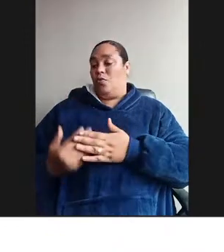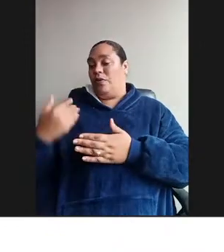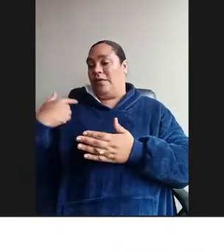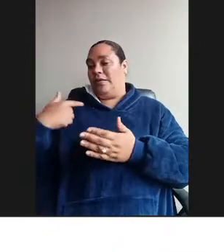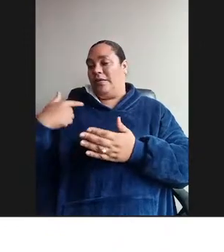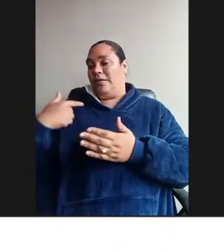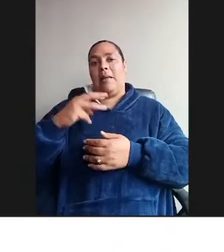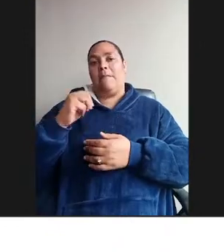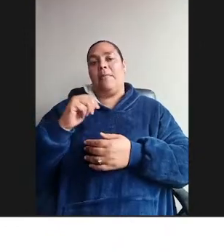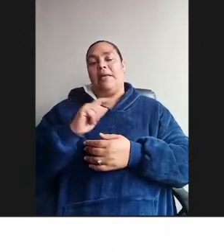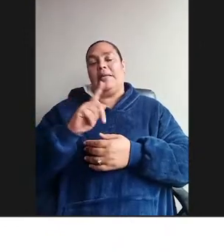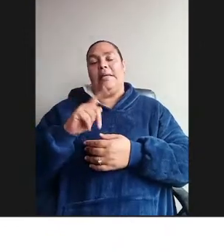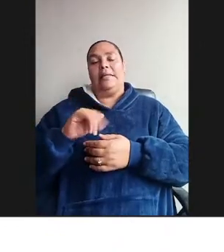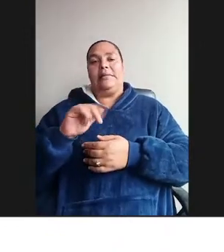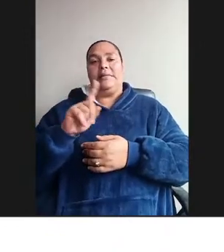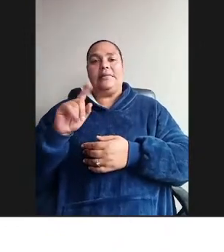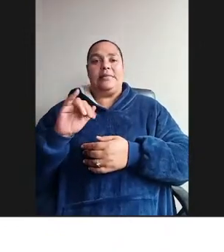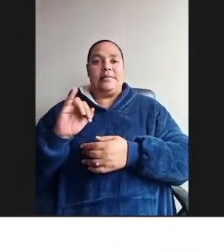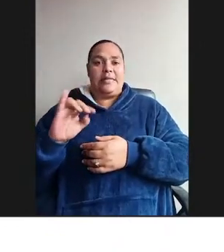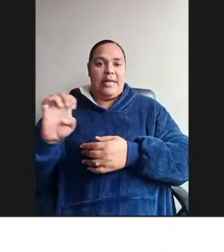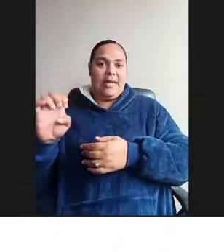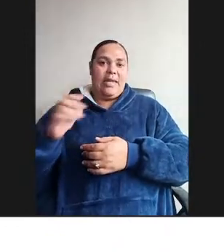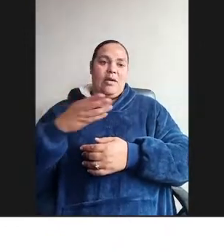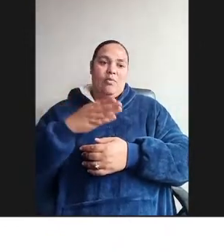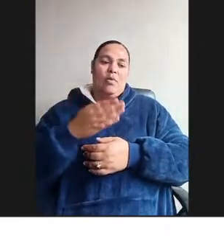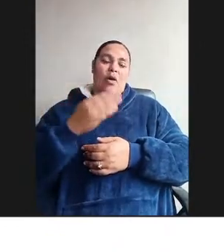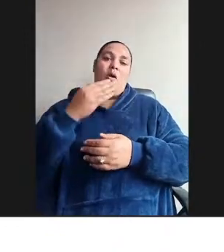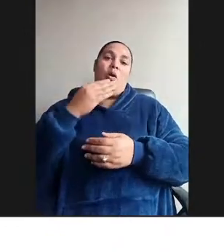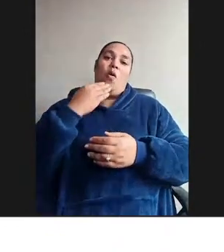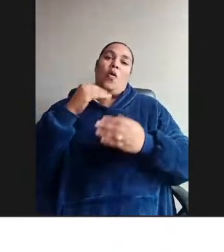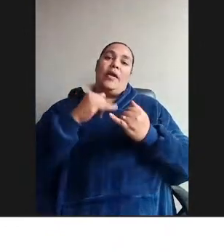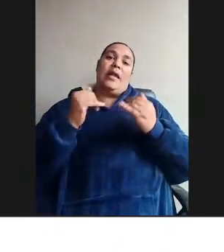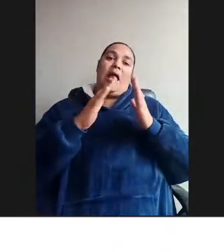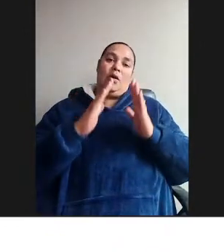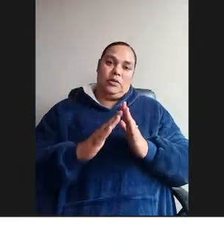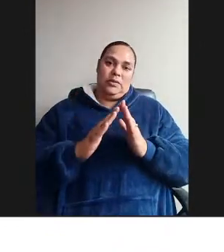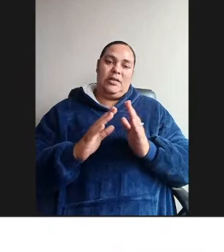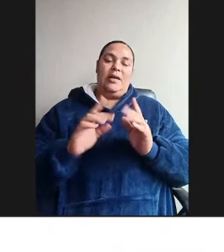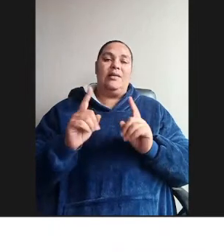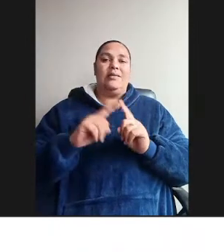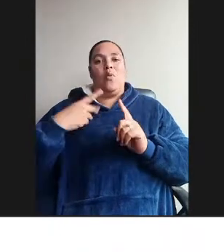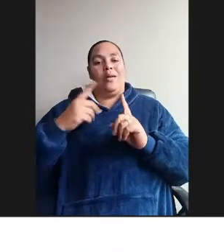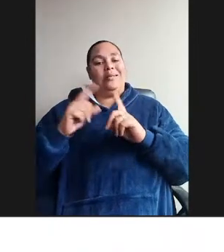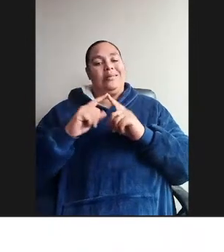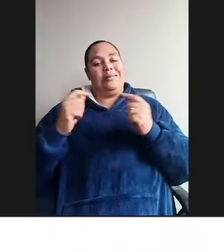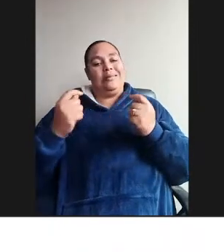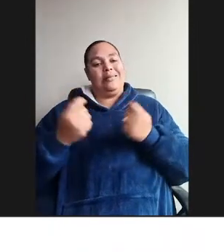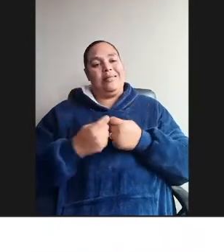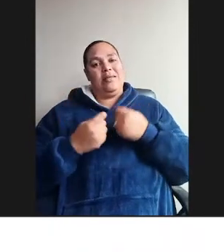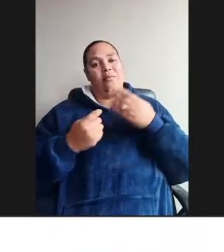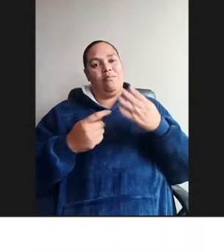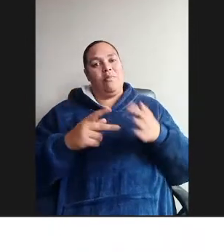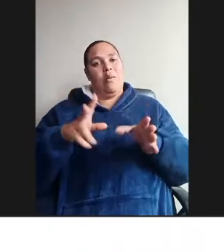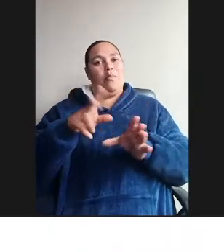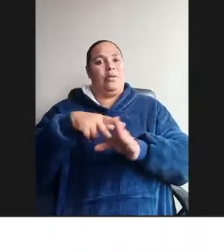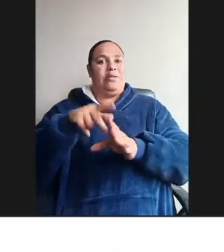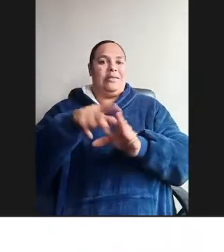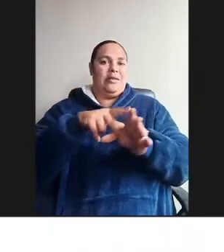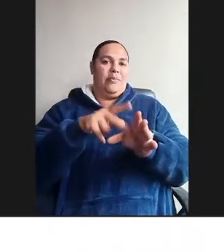Mackenzie, who was in the chamber, and there was a team of participants that came